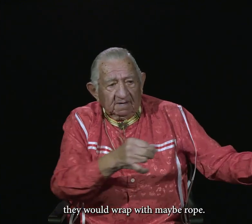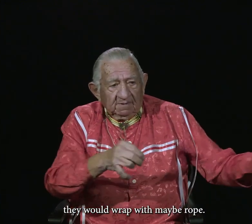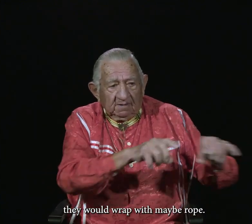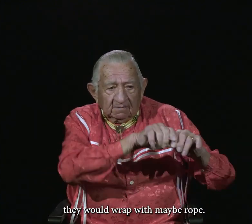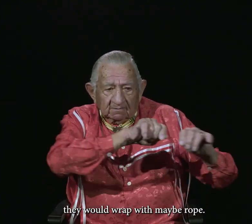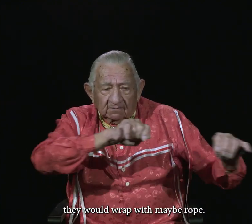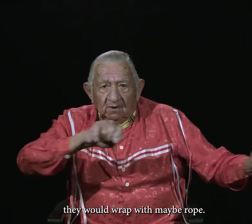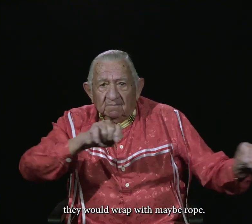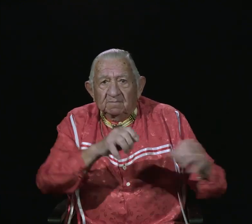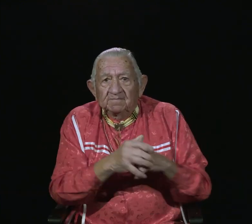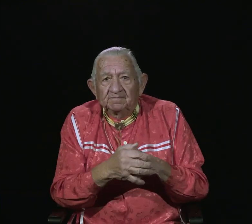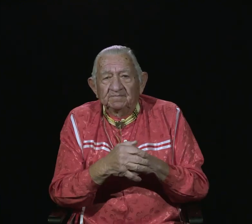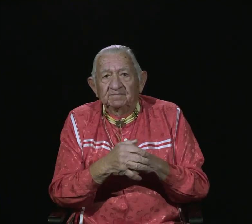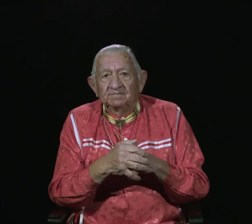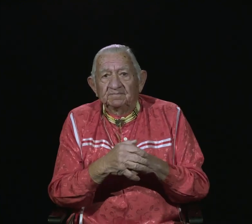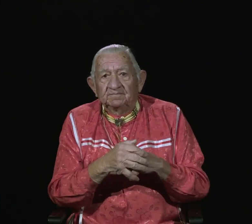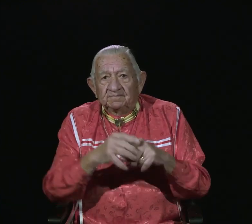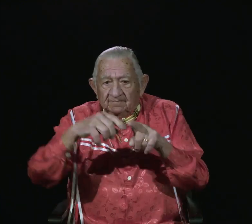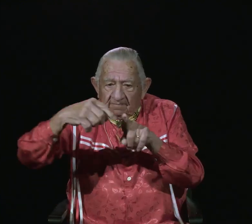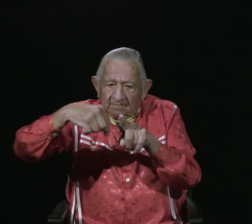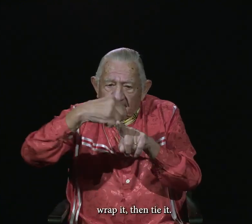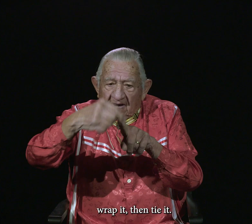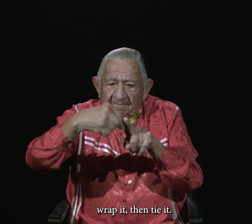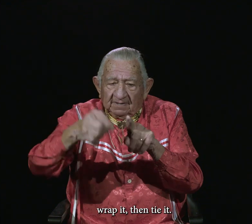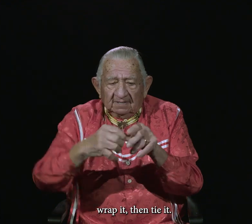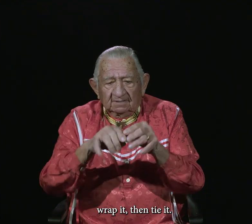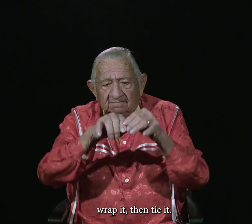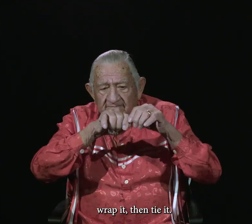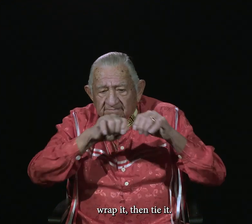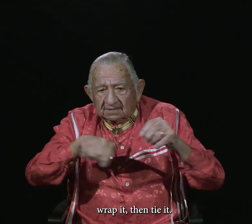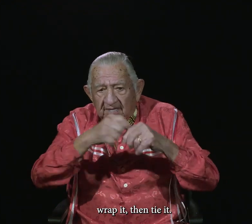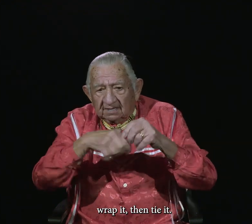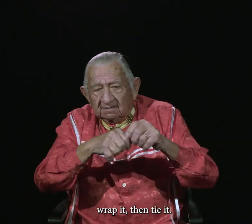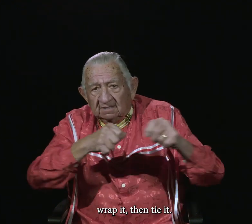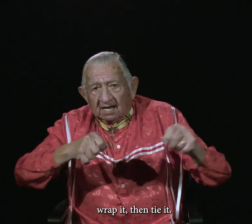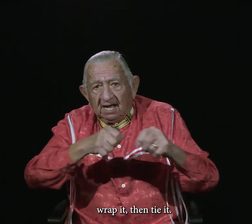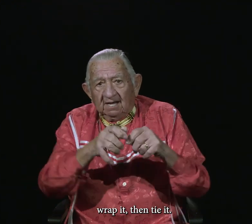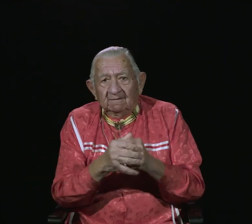maybe rope, wrap it, then tie it.